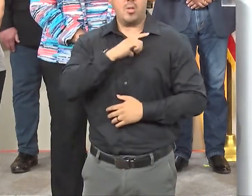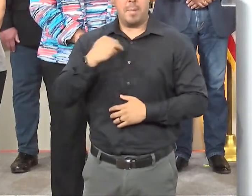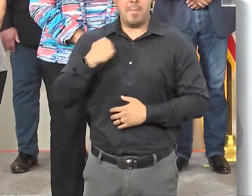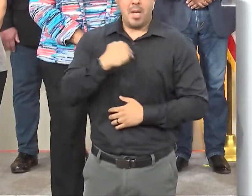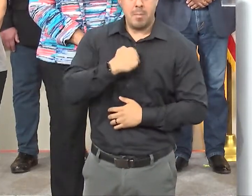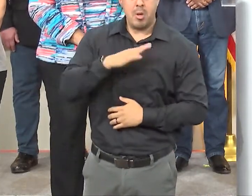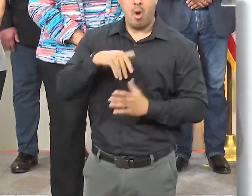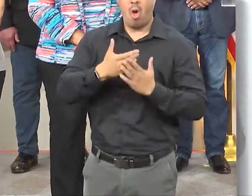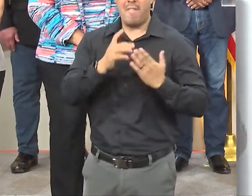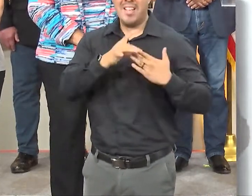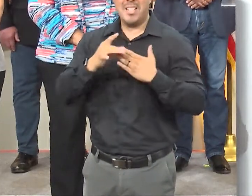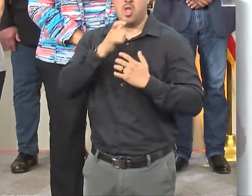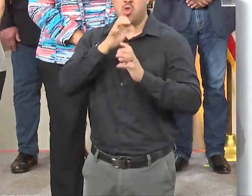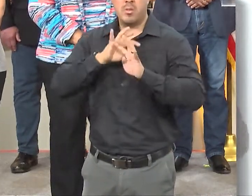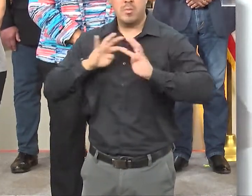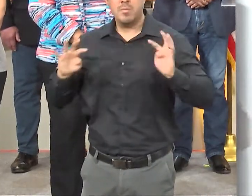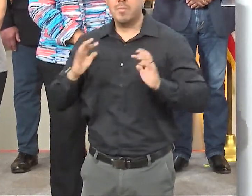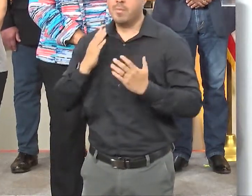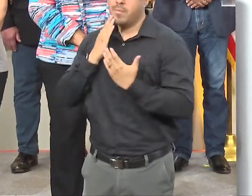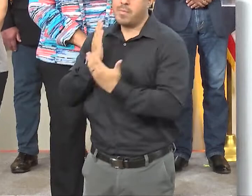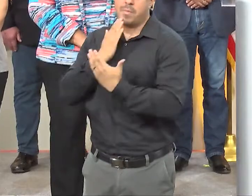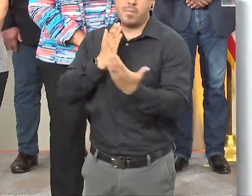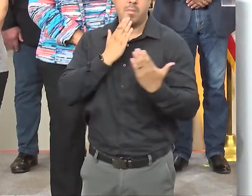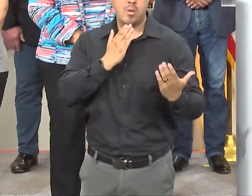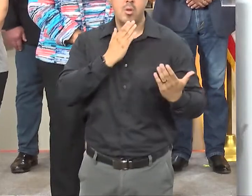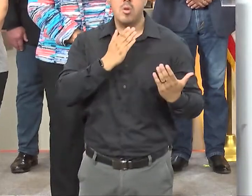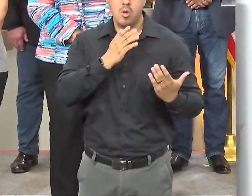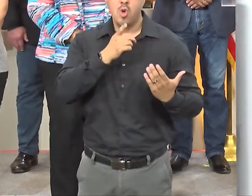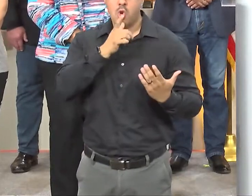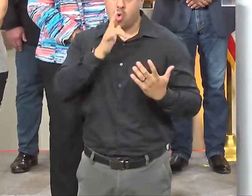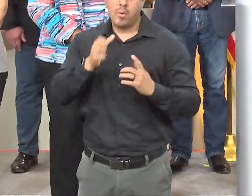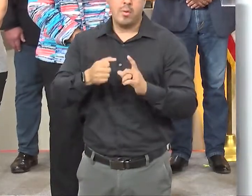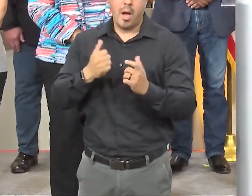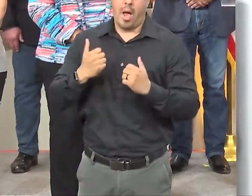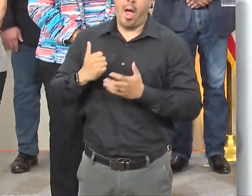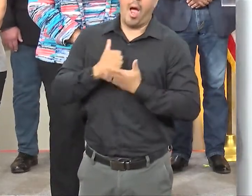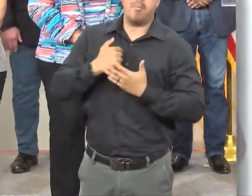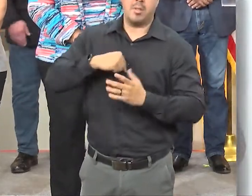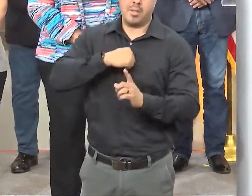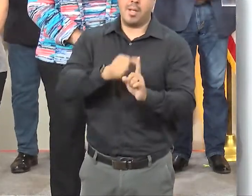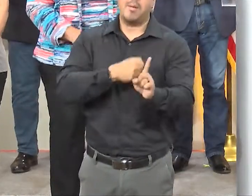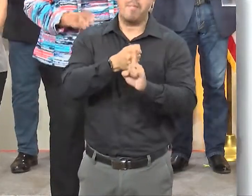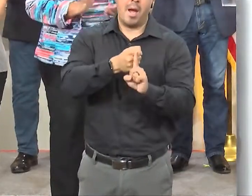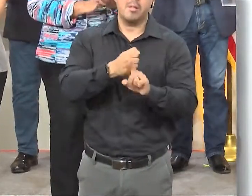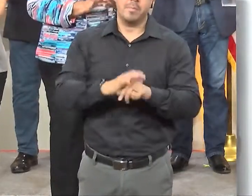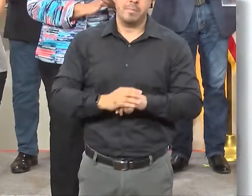all the leaders that are here. This is all of us that are being impacted. Thank you, Mayor.